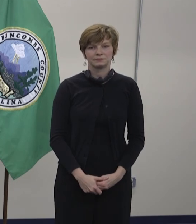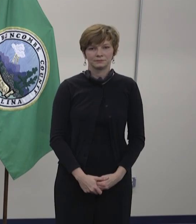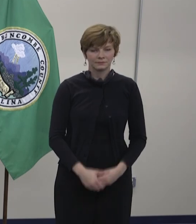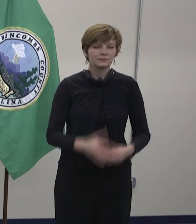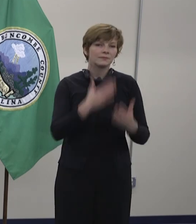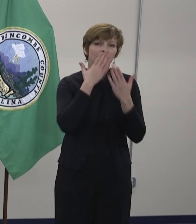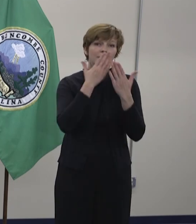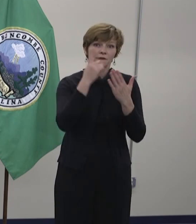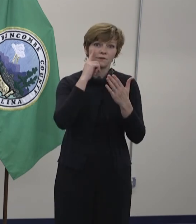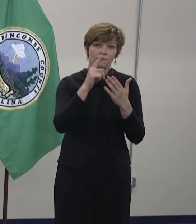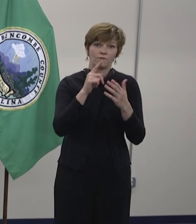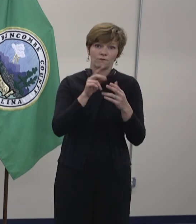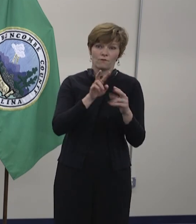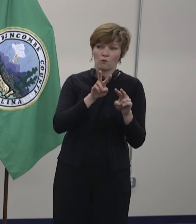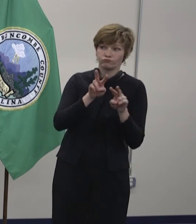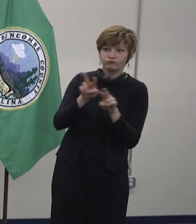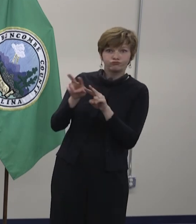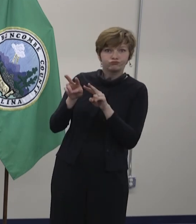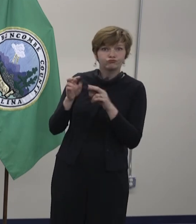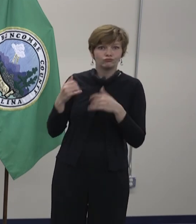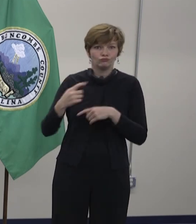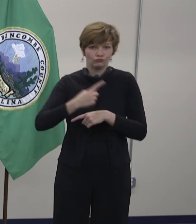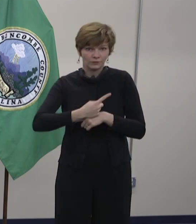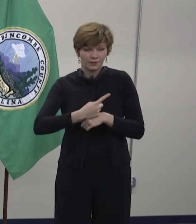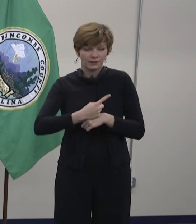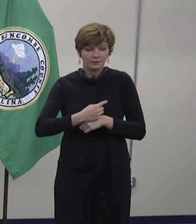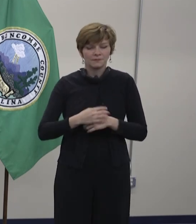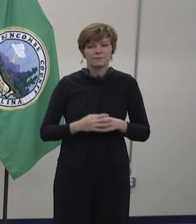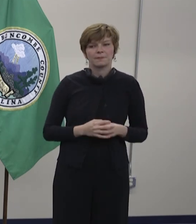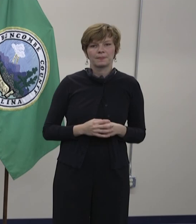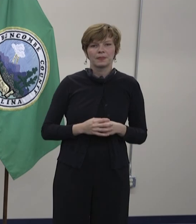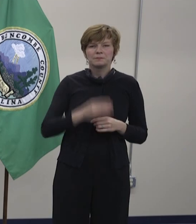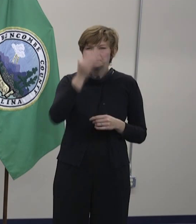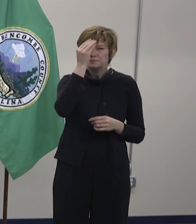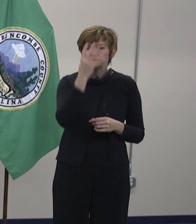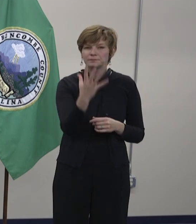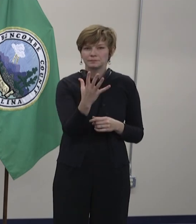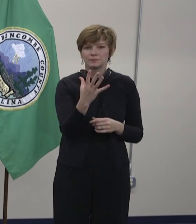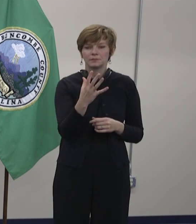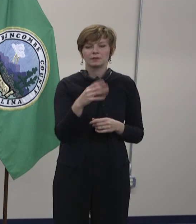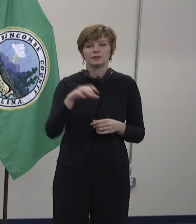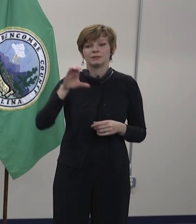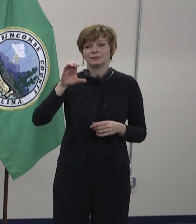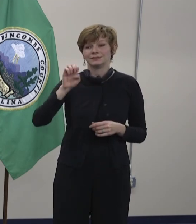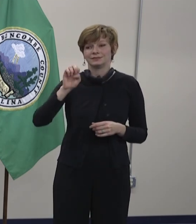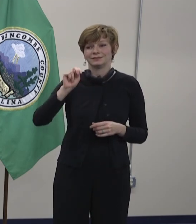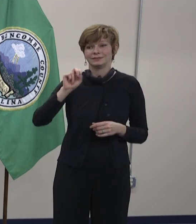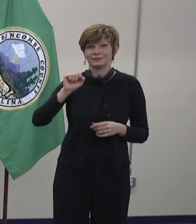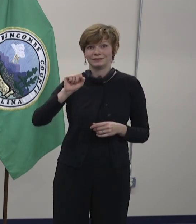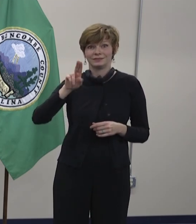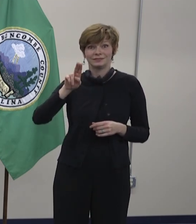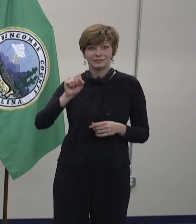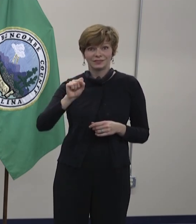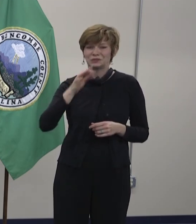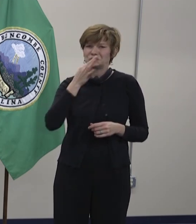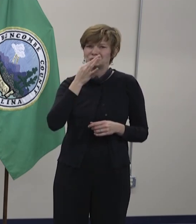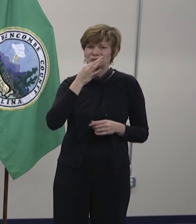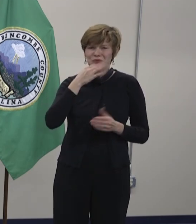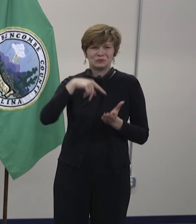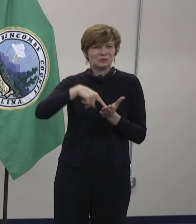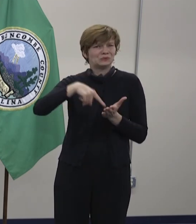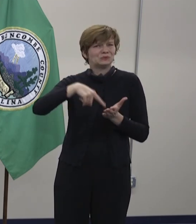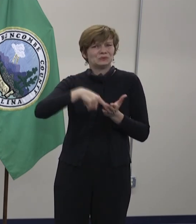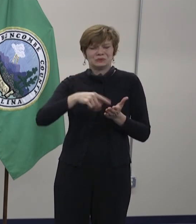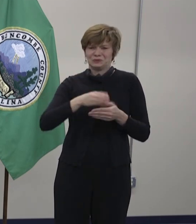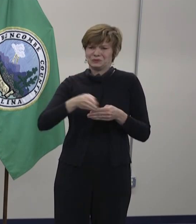Thank you for joining us today. As a reminder, the deadline to complete the census is quickly approaching, so we encourage you